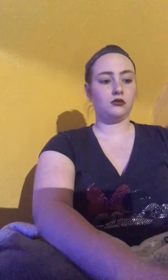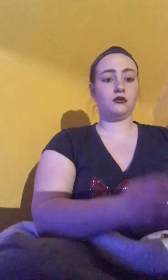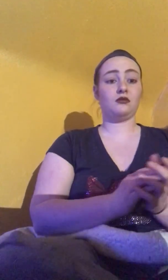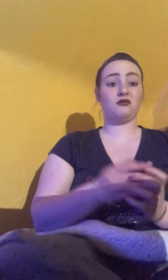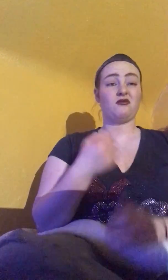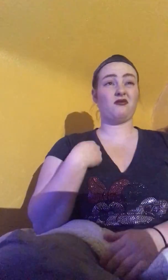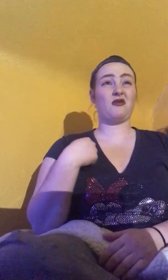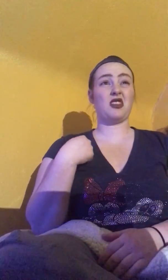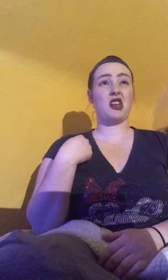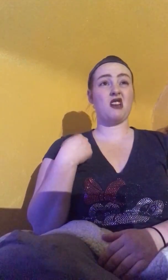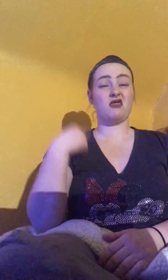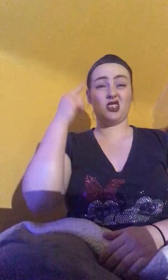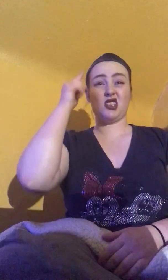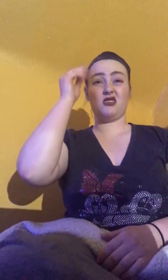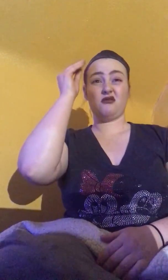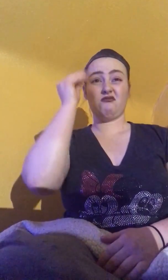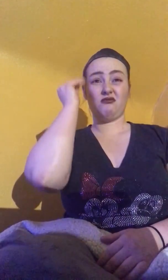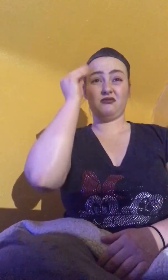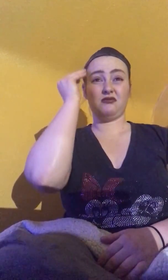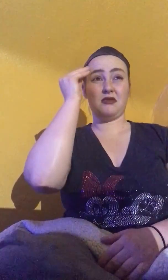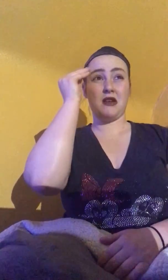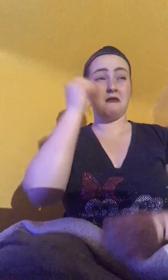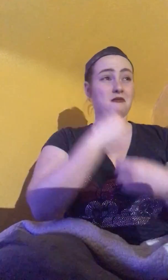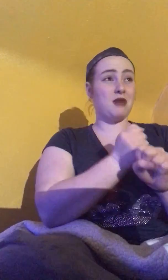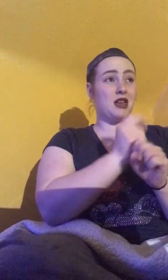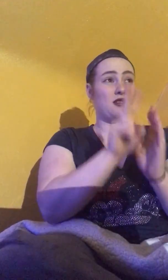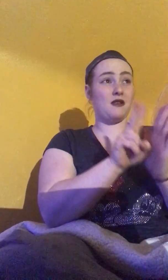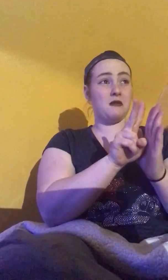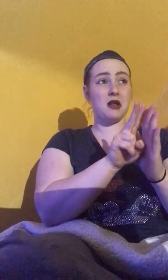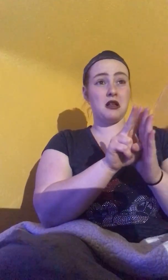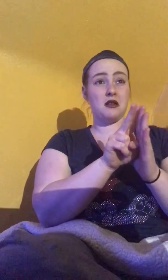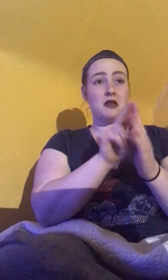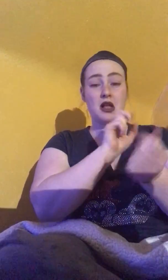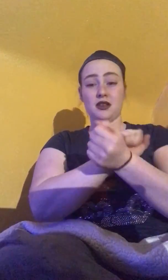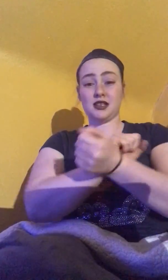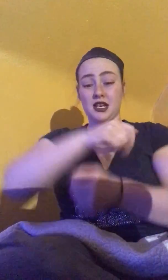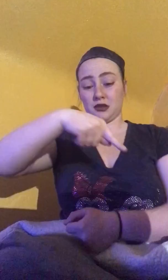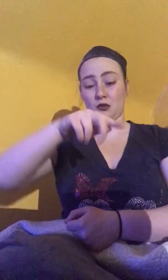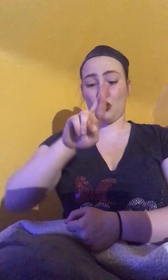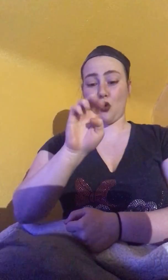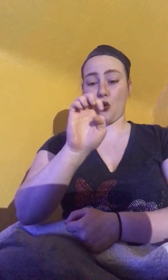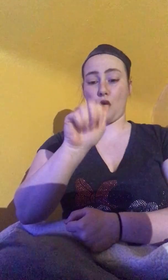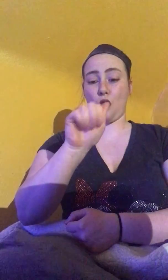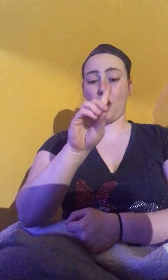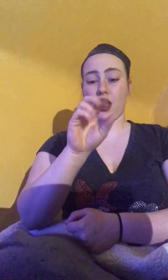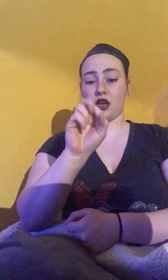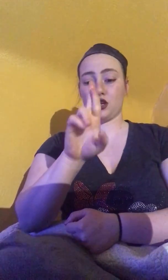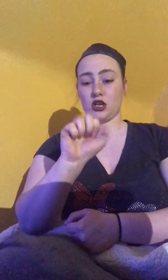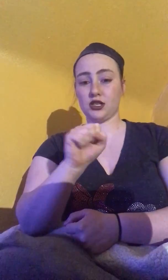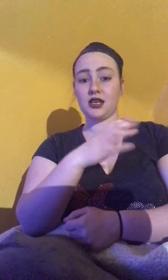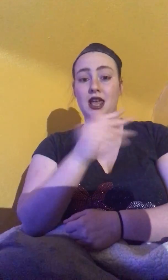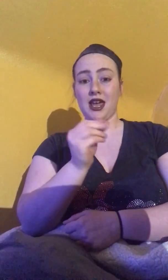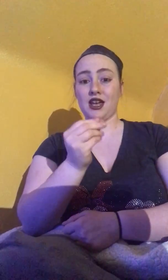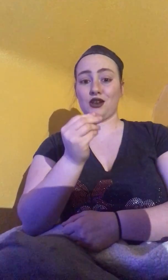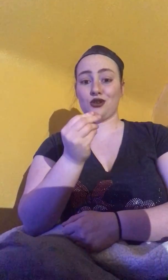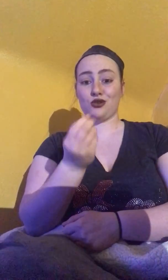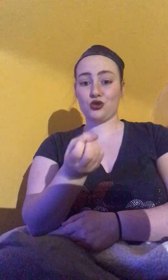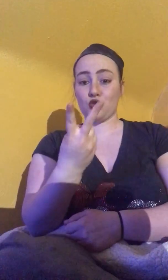was debating on making this video about sexual predators in 12-step programs, but I was inspired by the